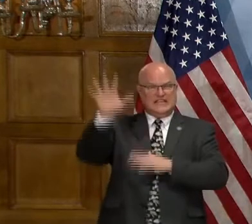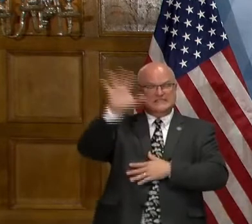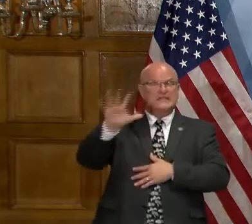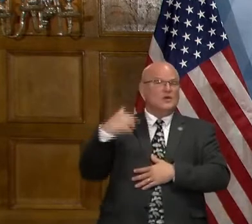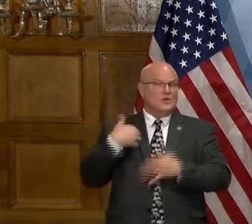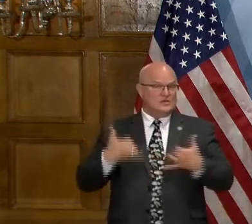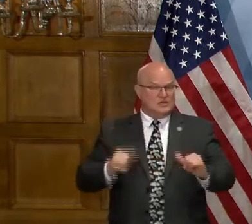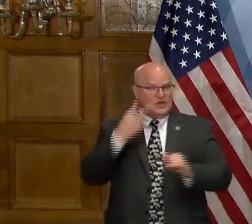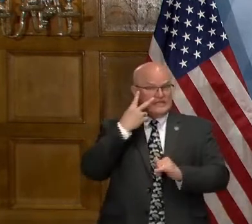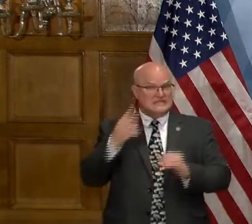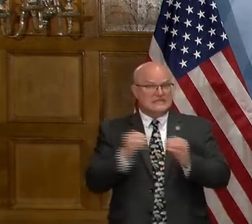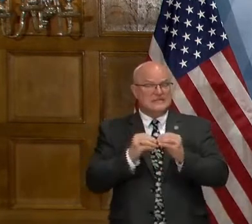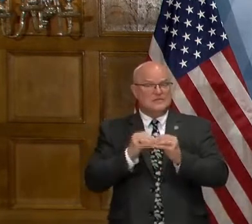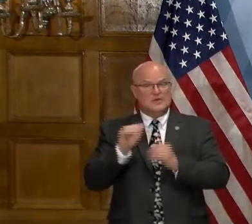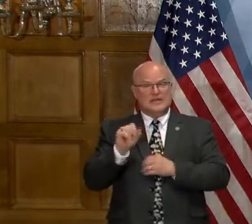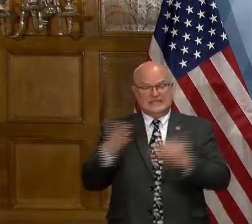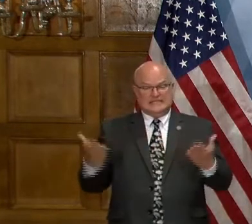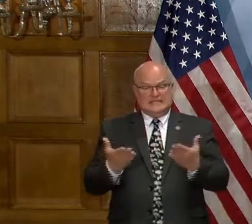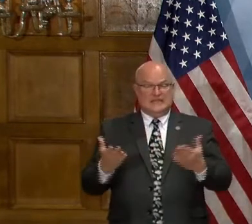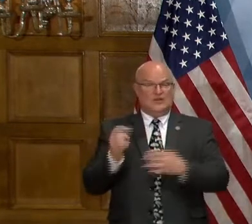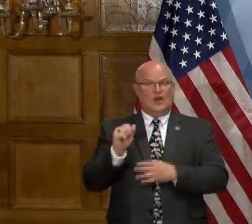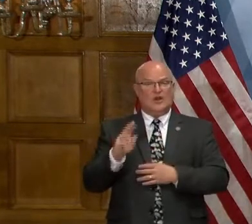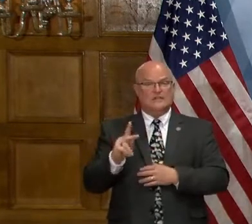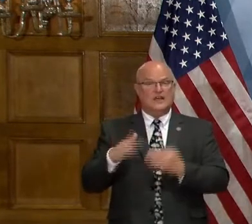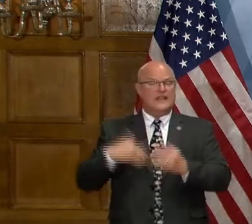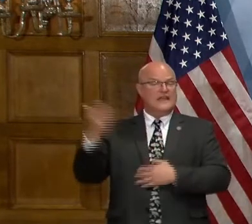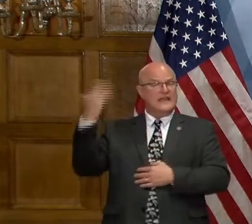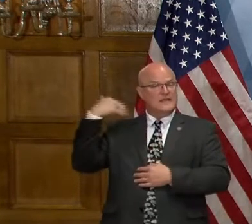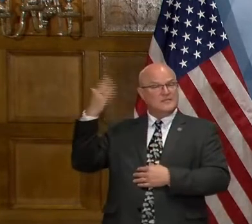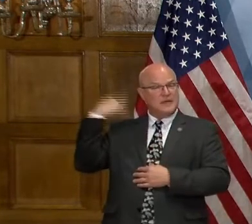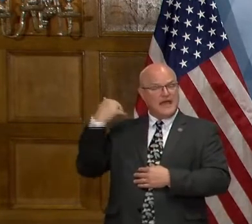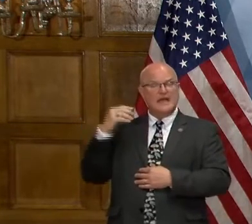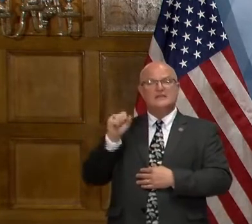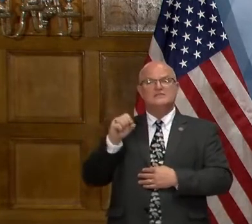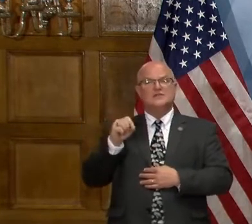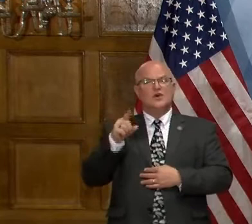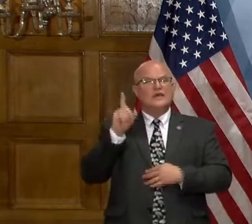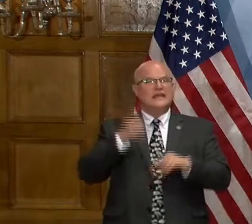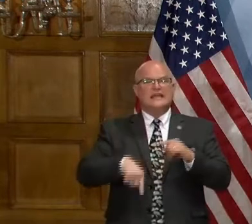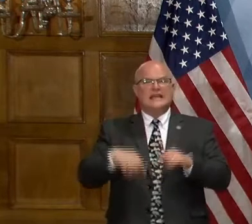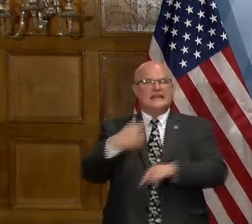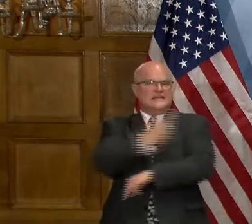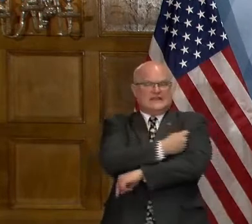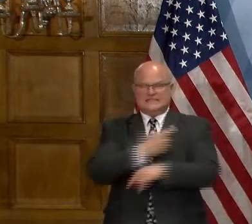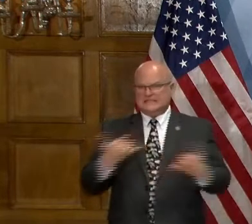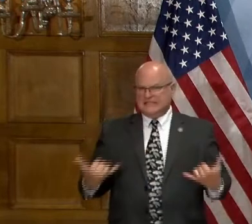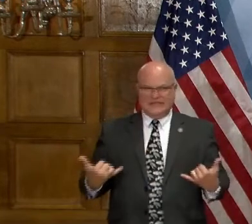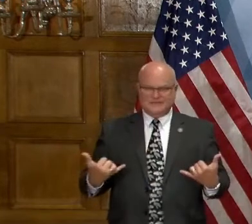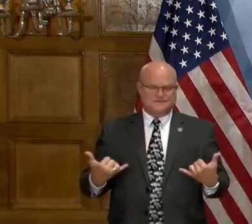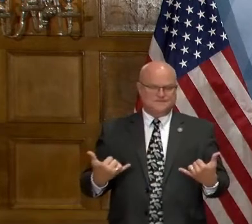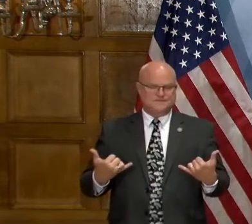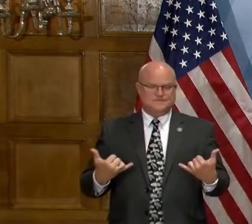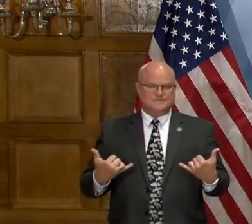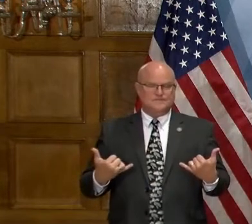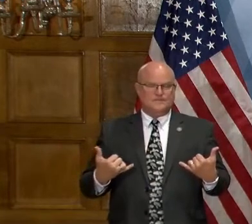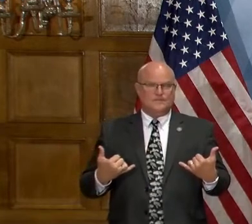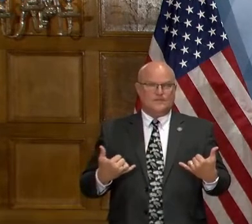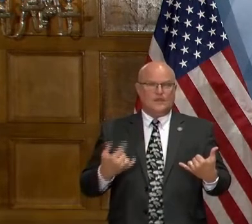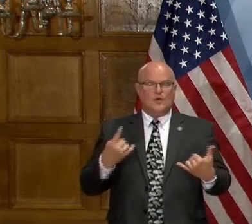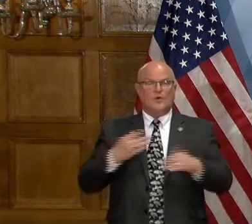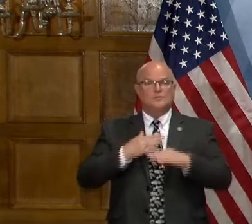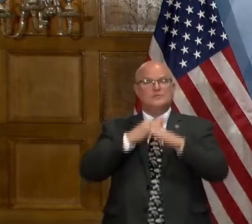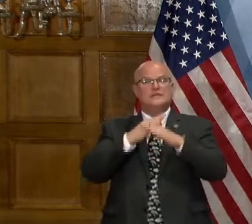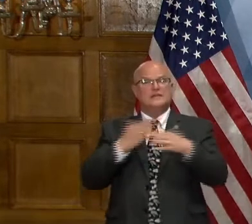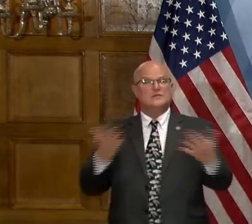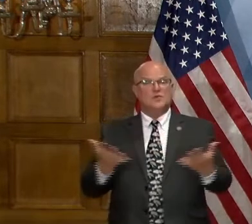are starting to see more cases in children here than we had, so they cannot get the vaccine. And one way to protect